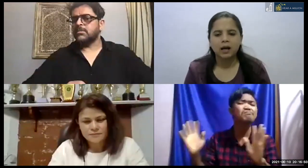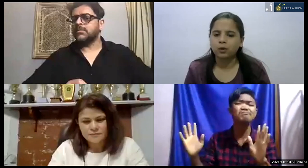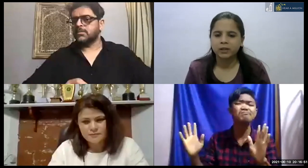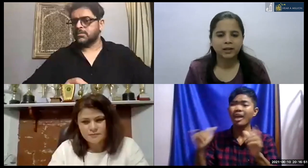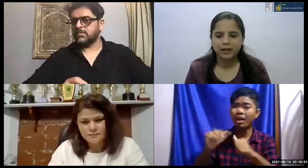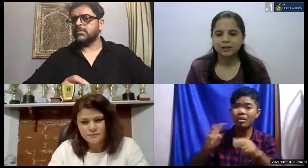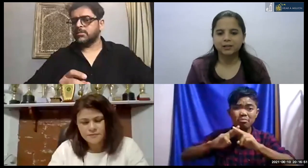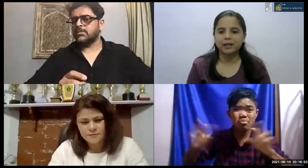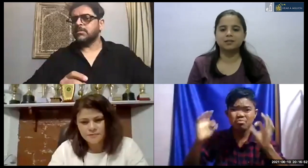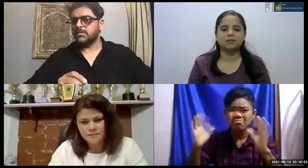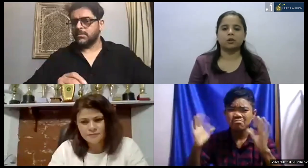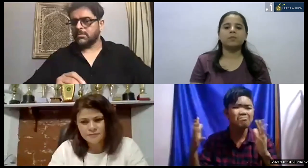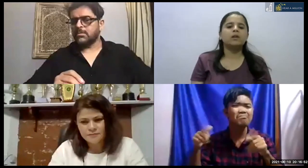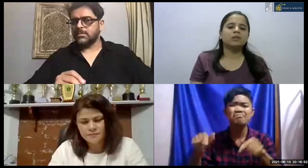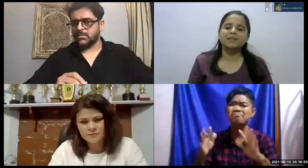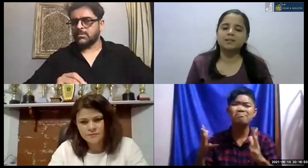copy how they are getting the things.